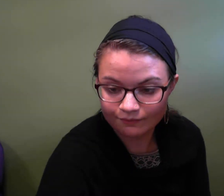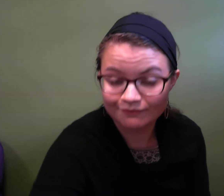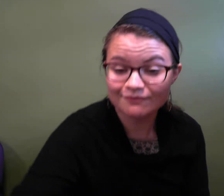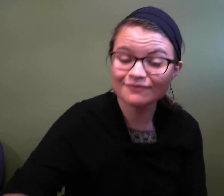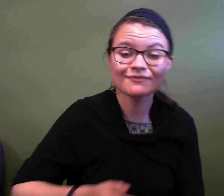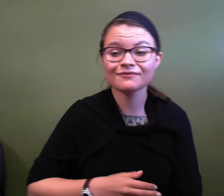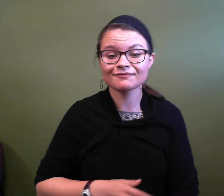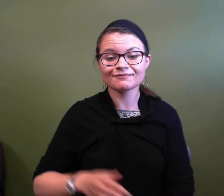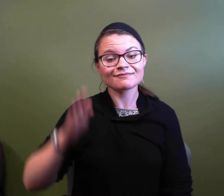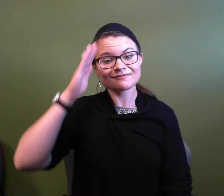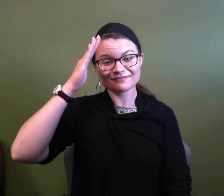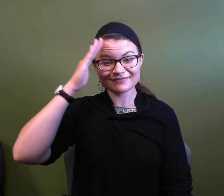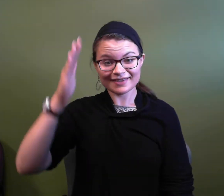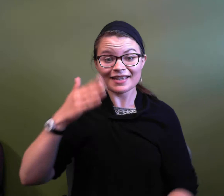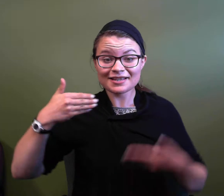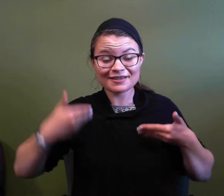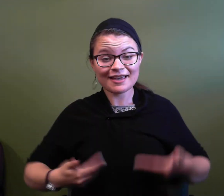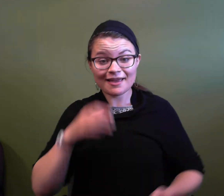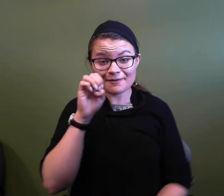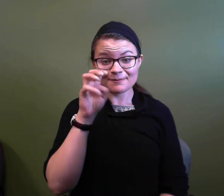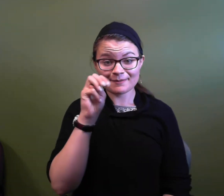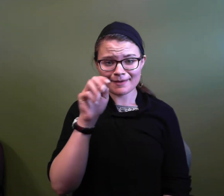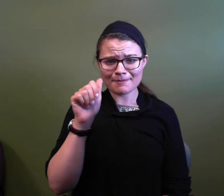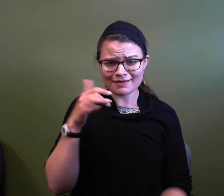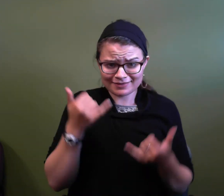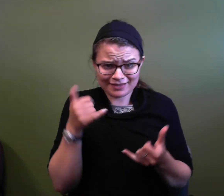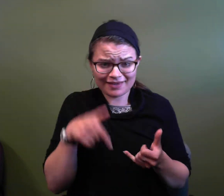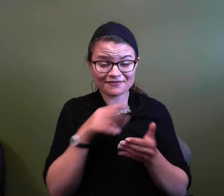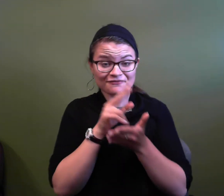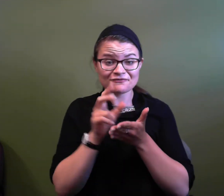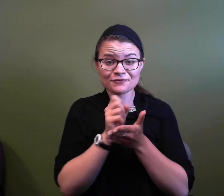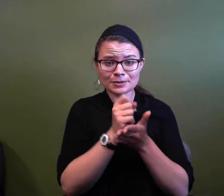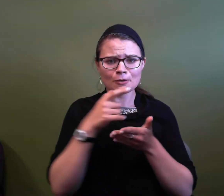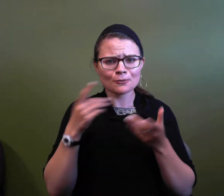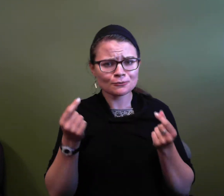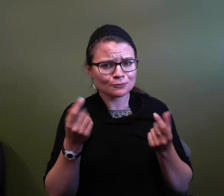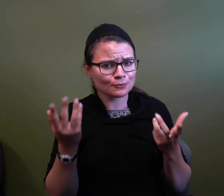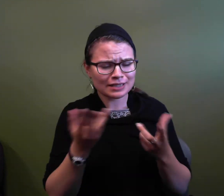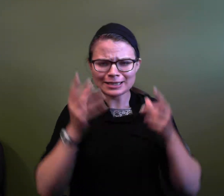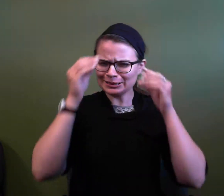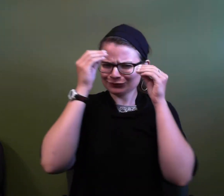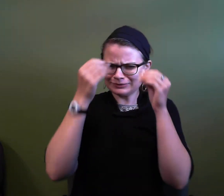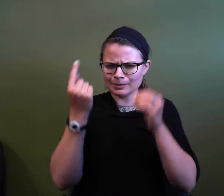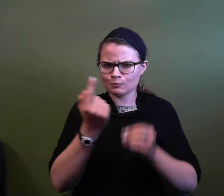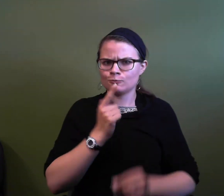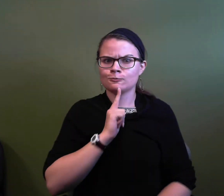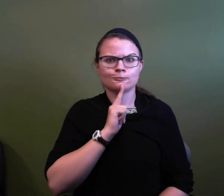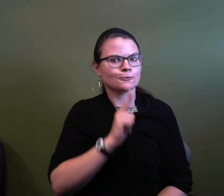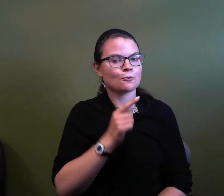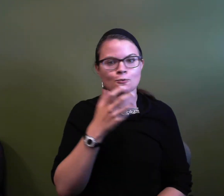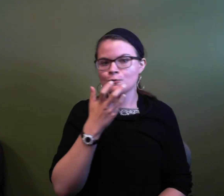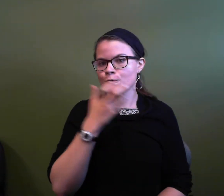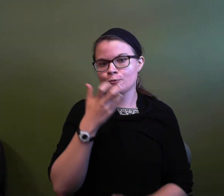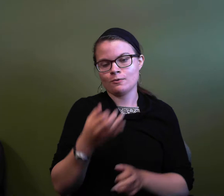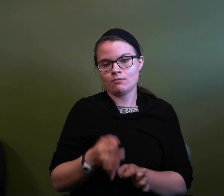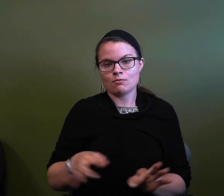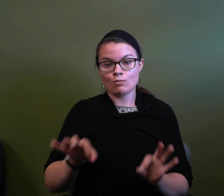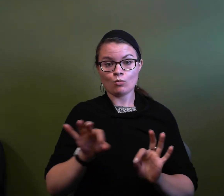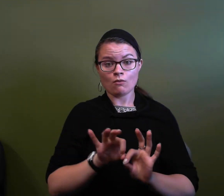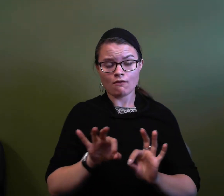there, my name is Emma, and in today's video I'm going to teach you something very important for if you're taking any type of test that